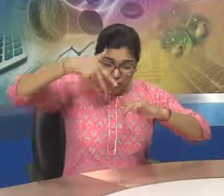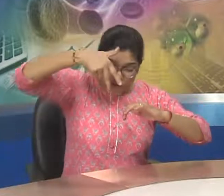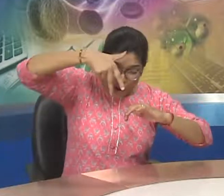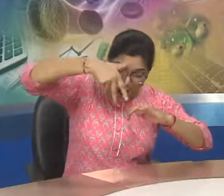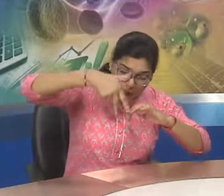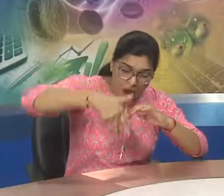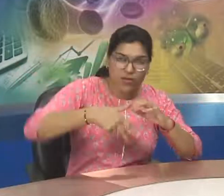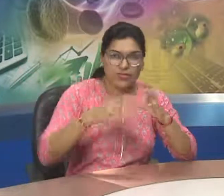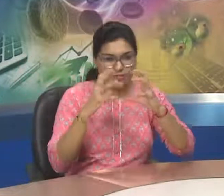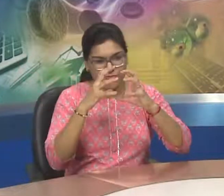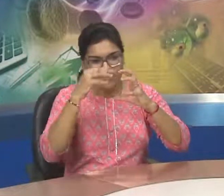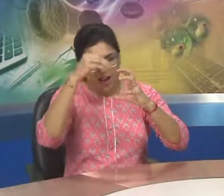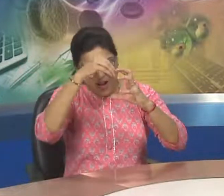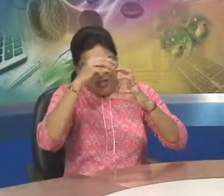At one time,